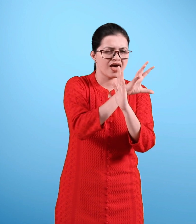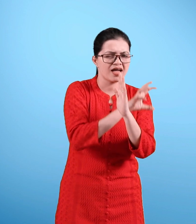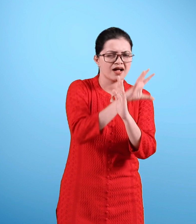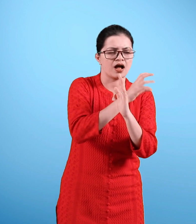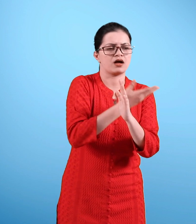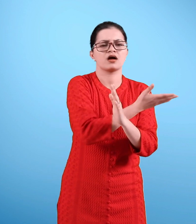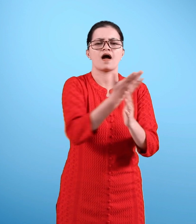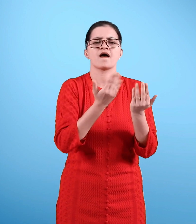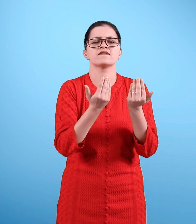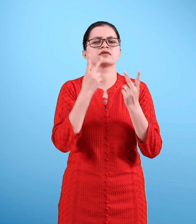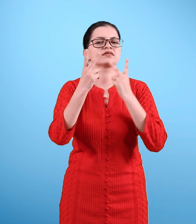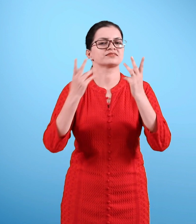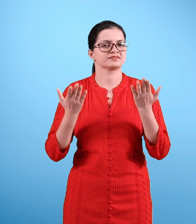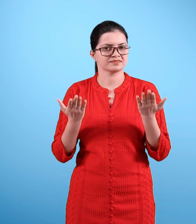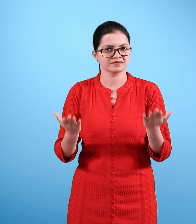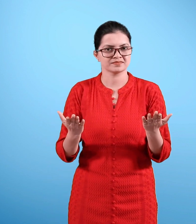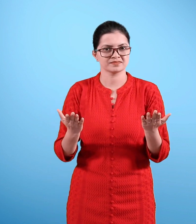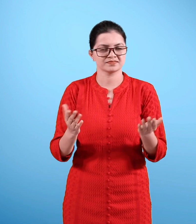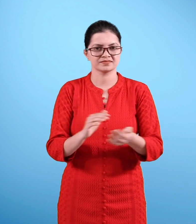in everyday life.